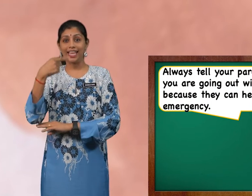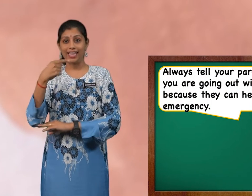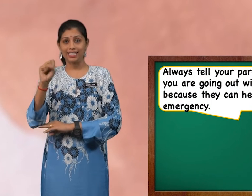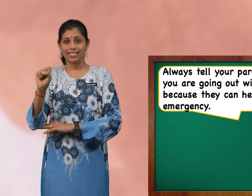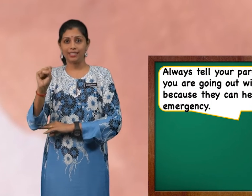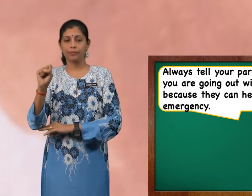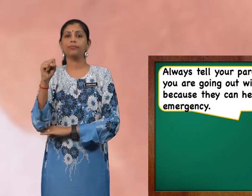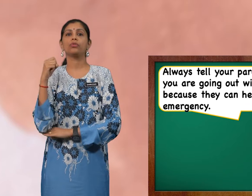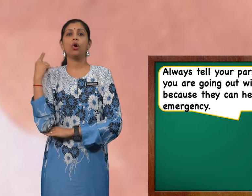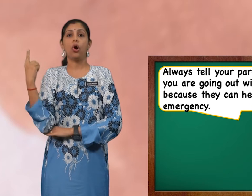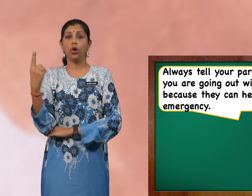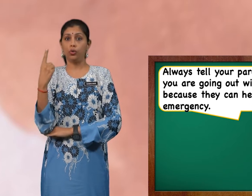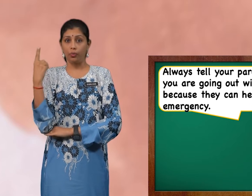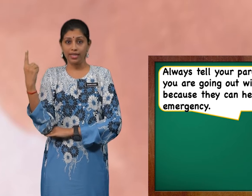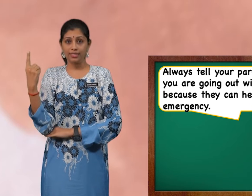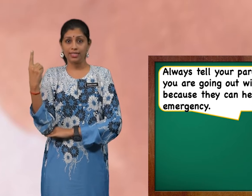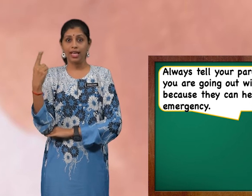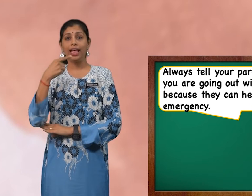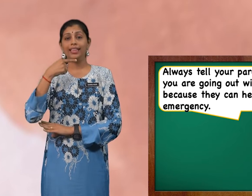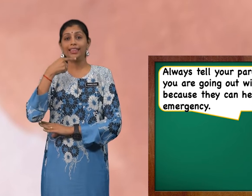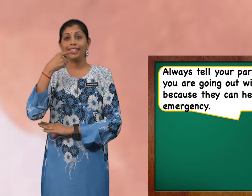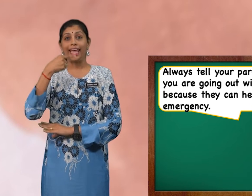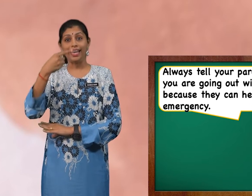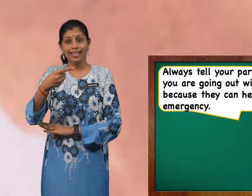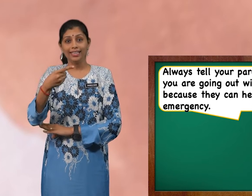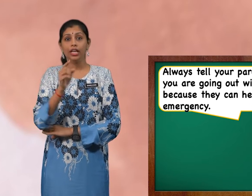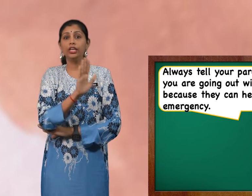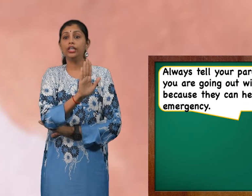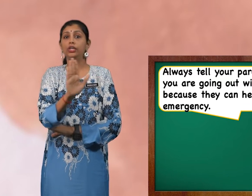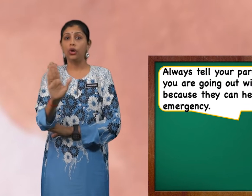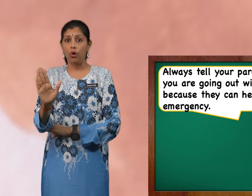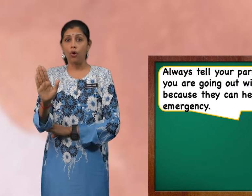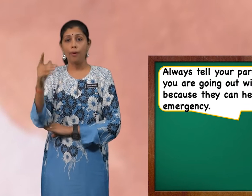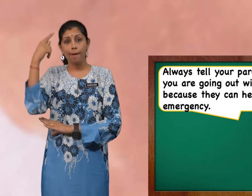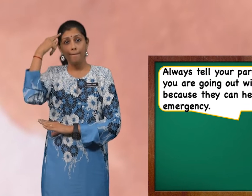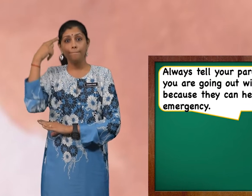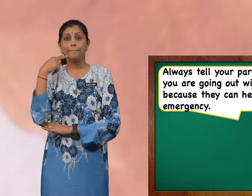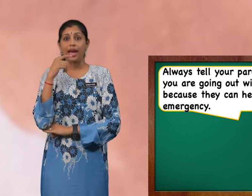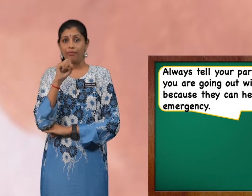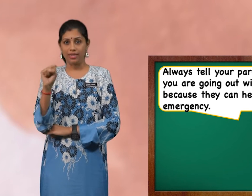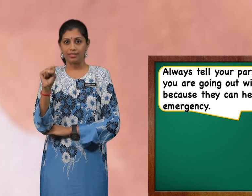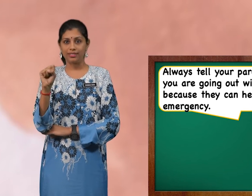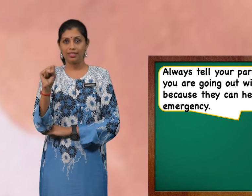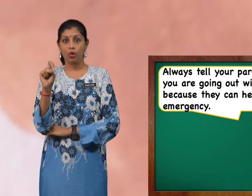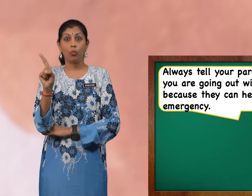says, always tell your parents